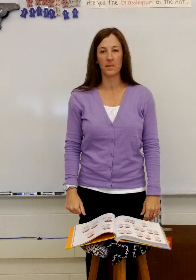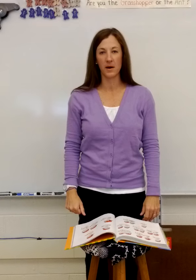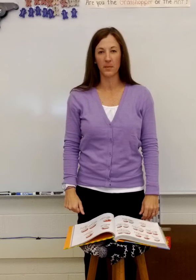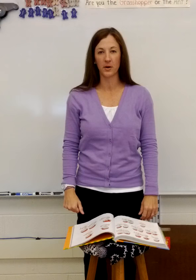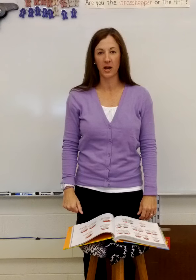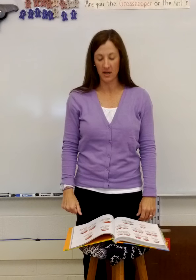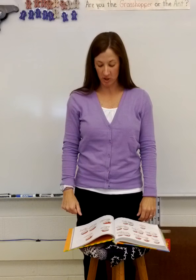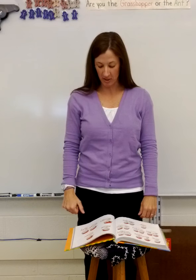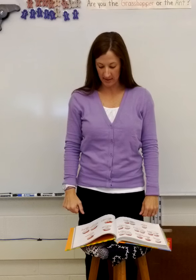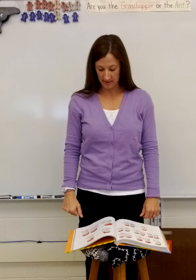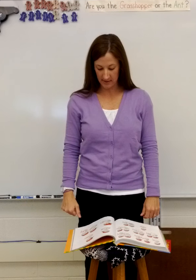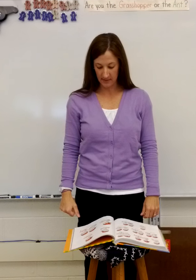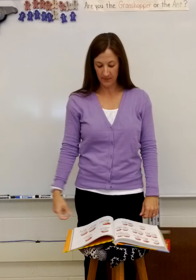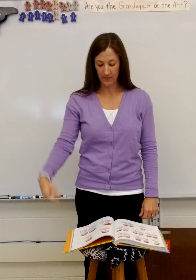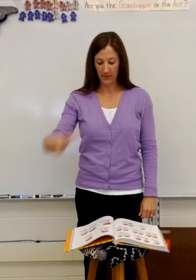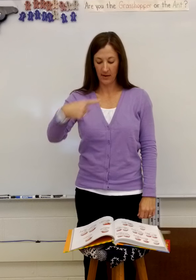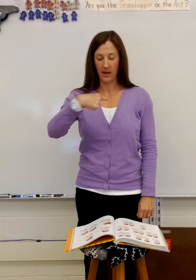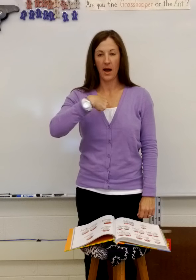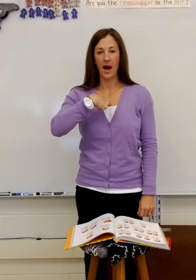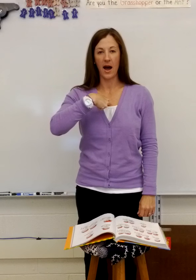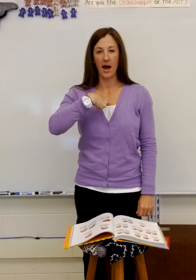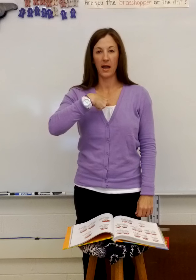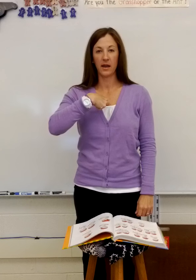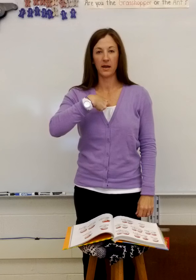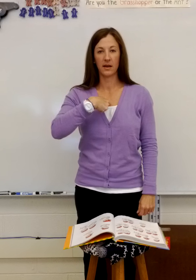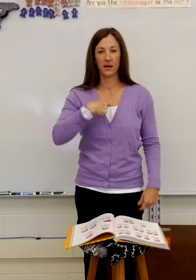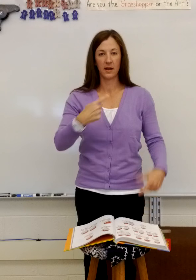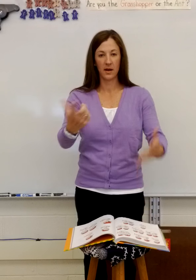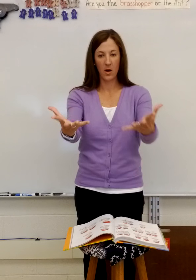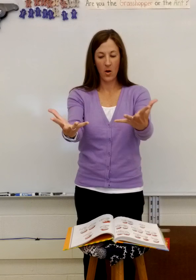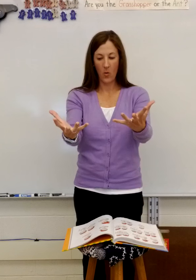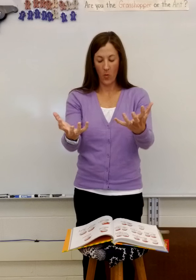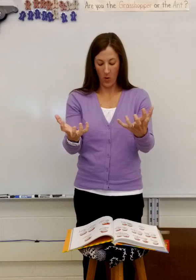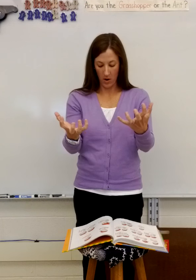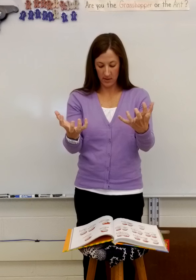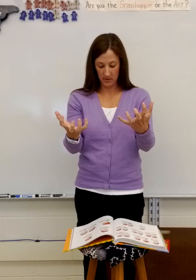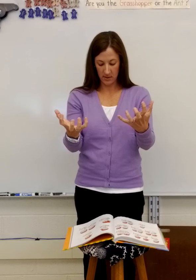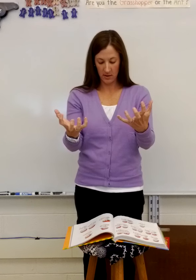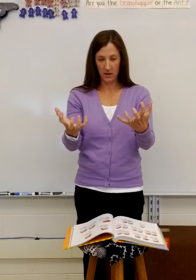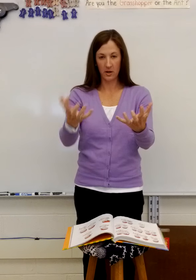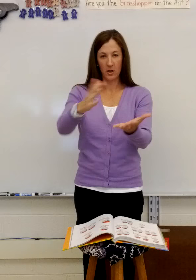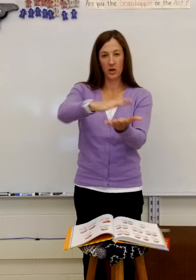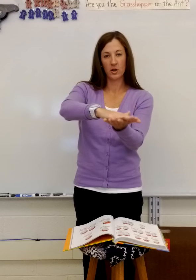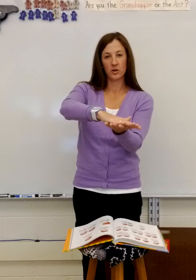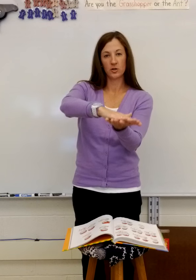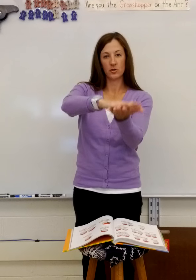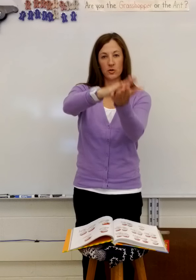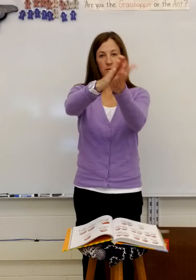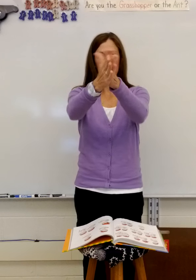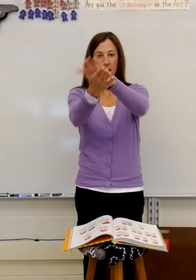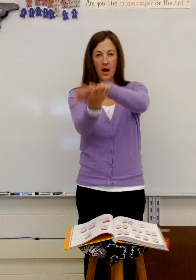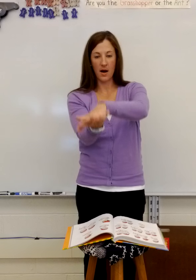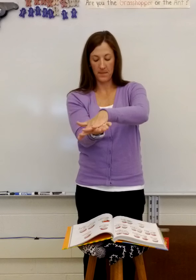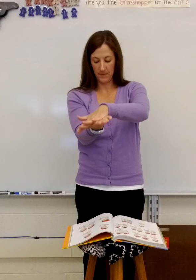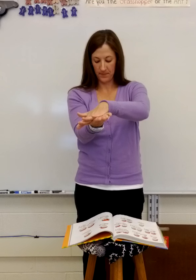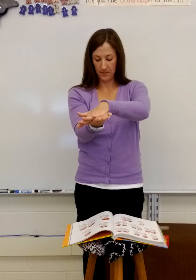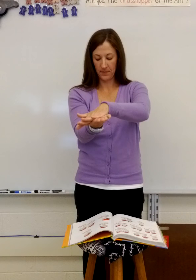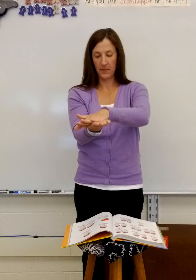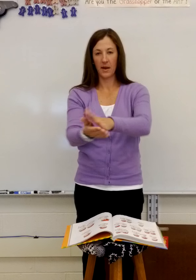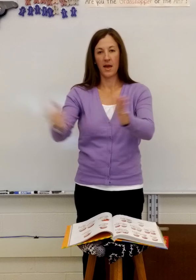a percussionist. I want to become